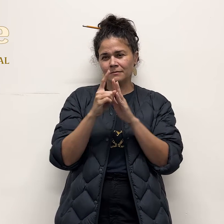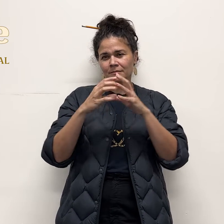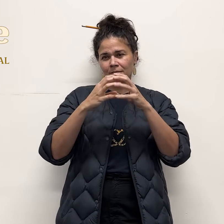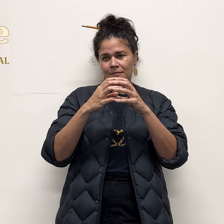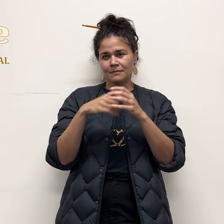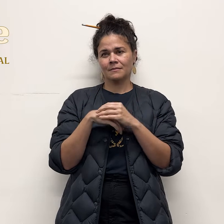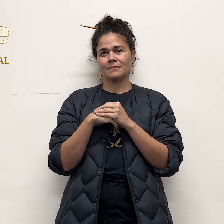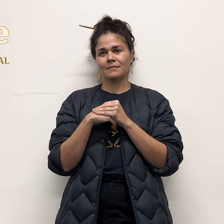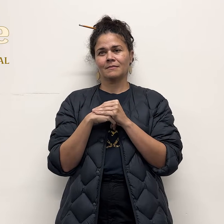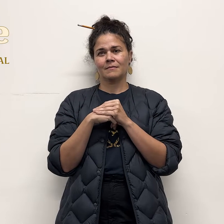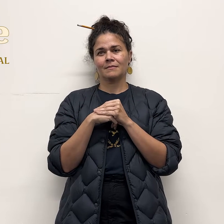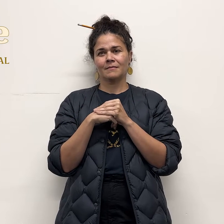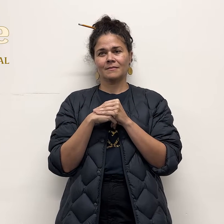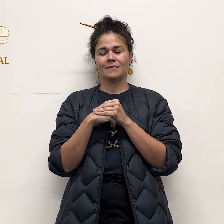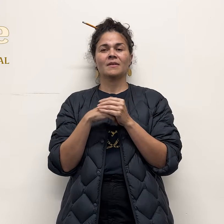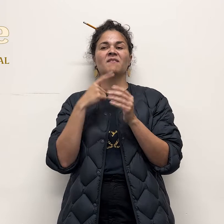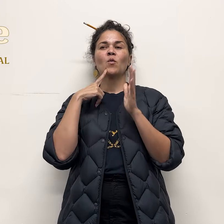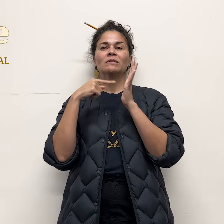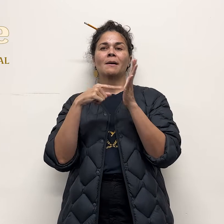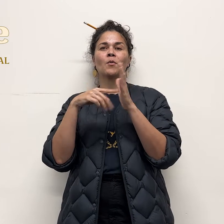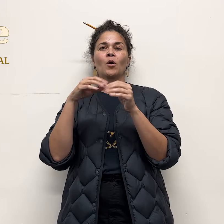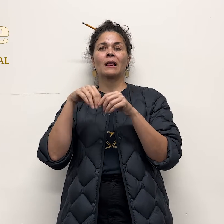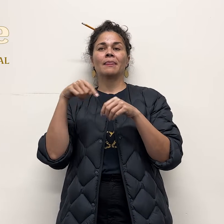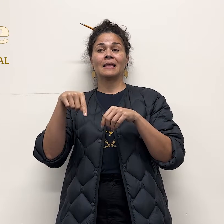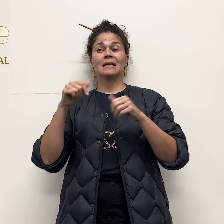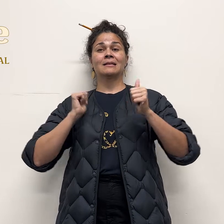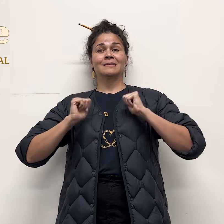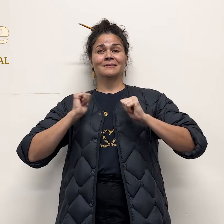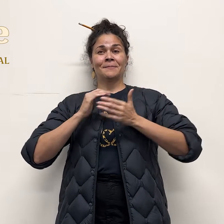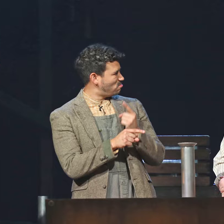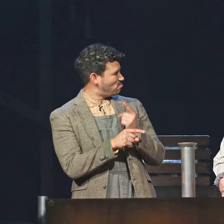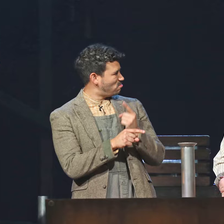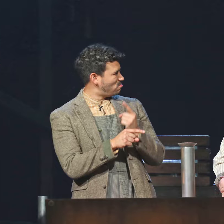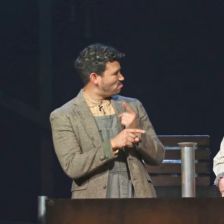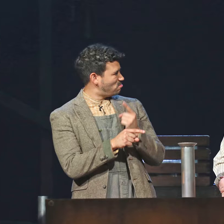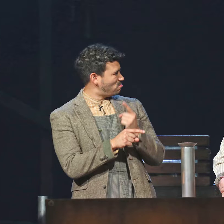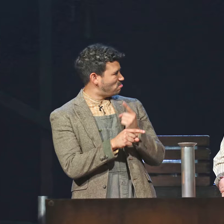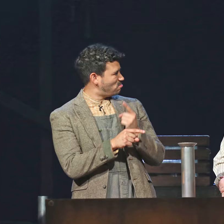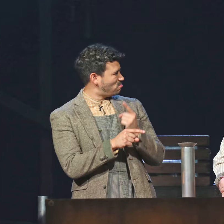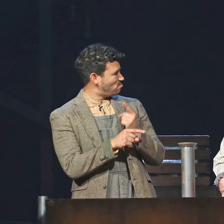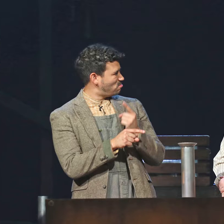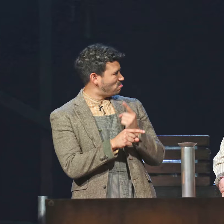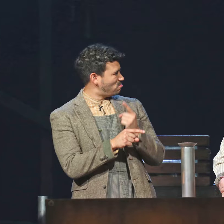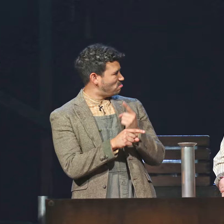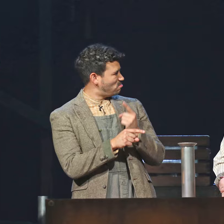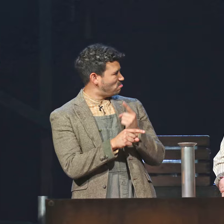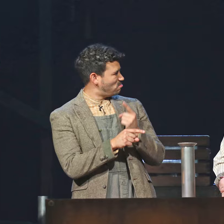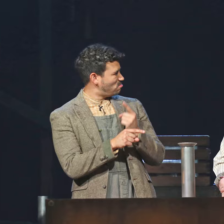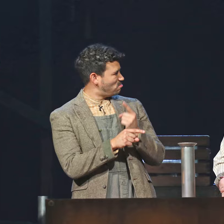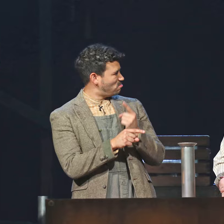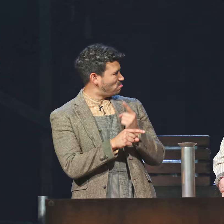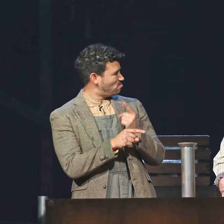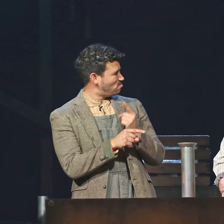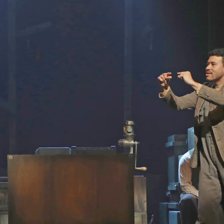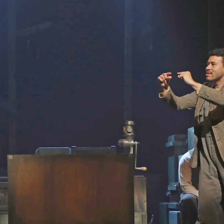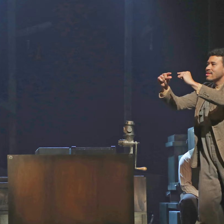of the play. For example, in this play, there's a scene that takes place in a factory. And in that factory, there are many